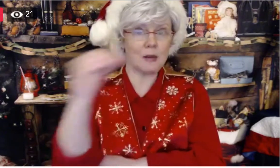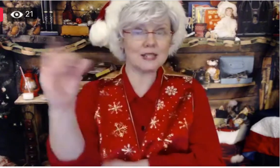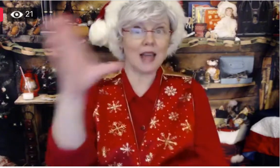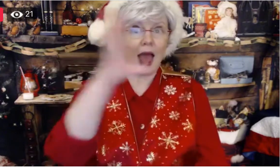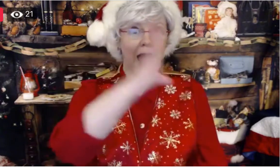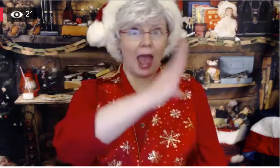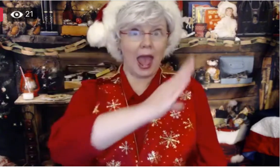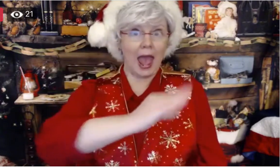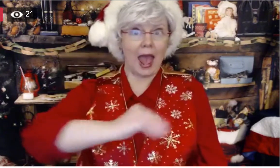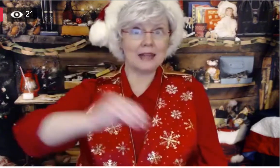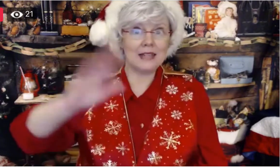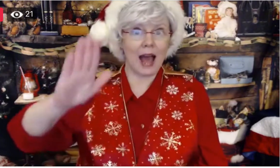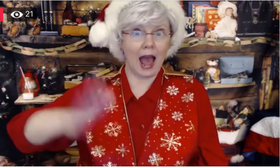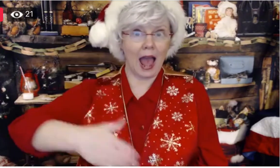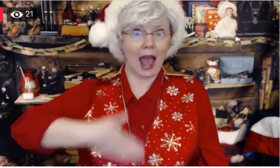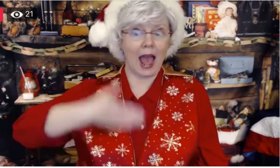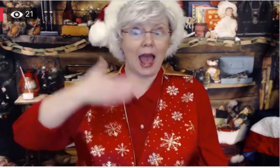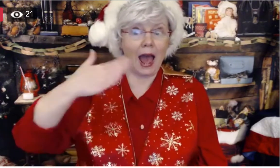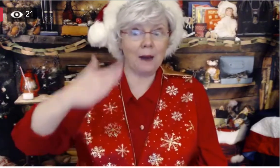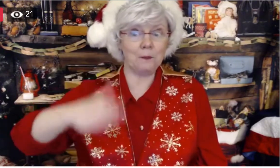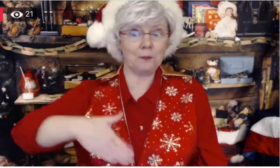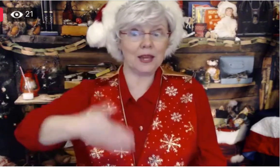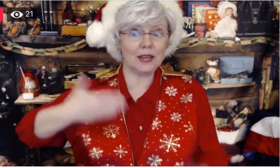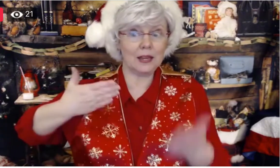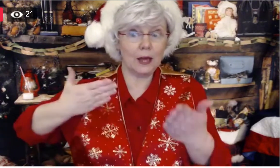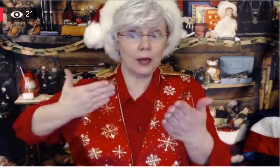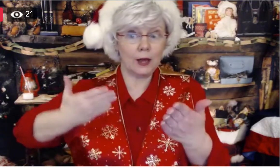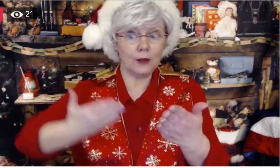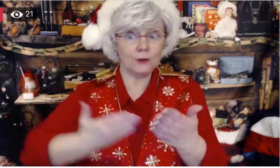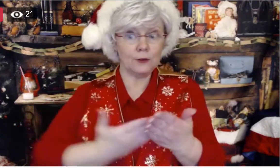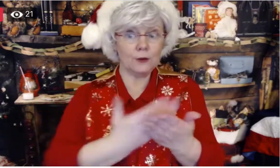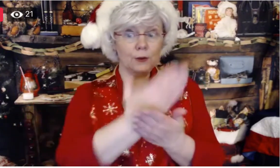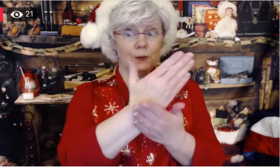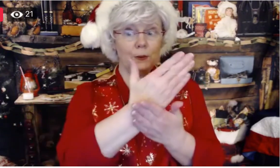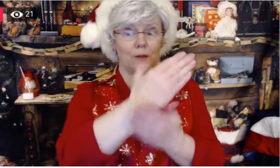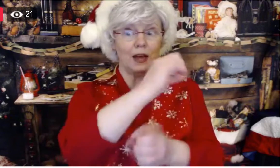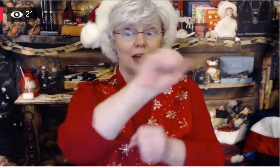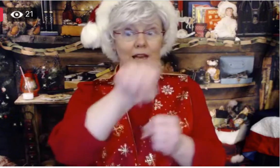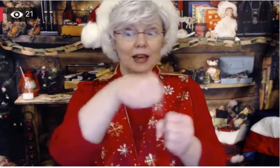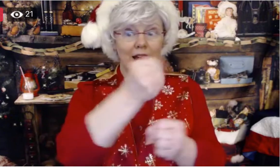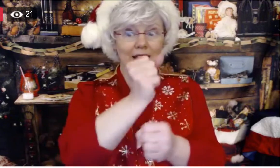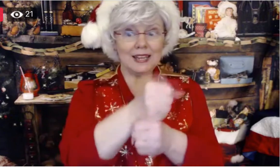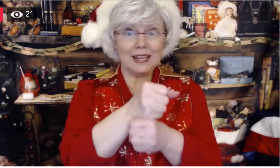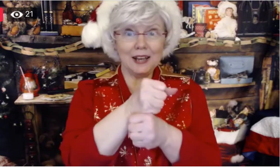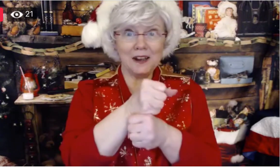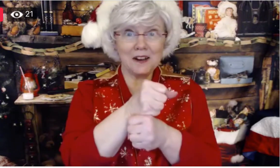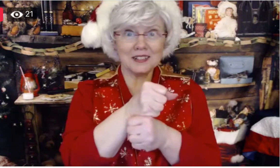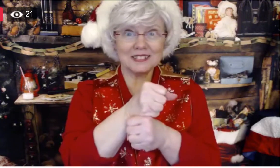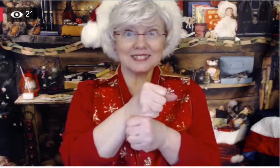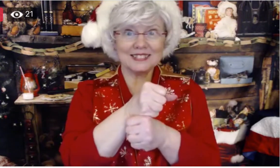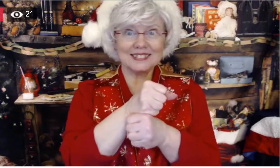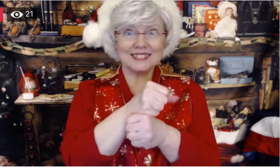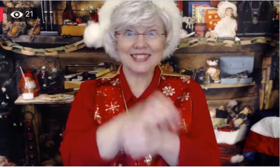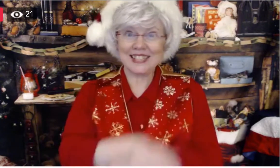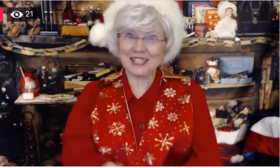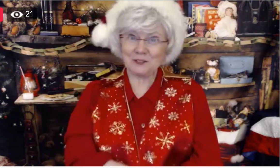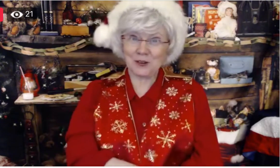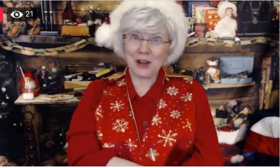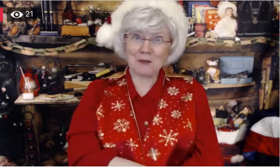Christmas and a Happy New Year. Were you able